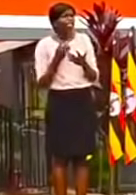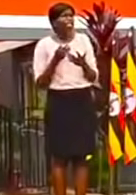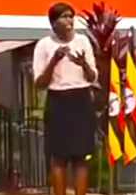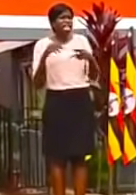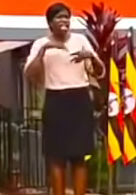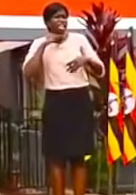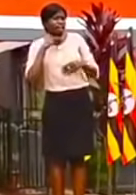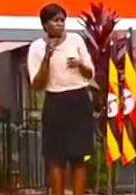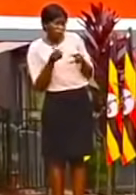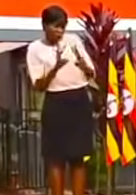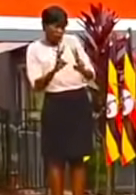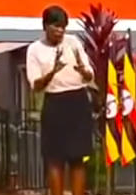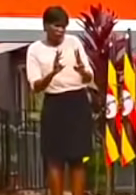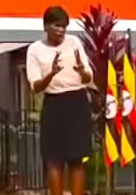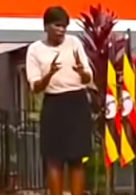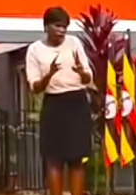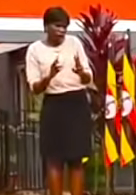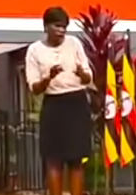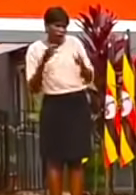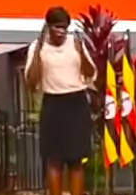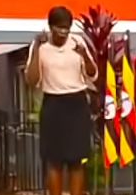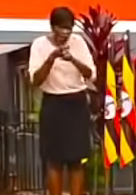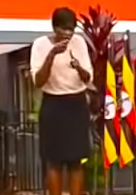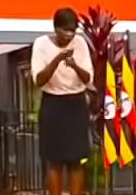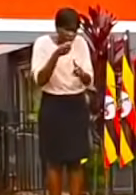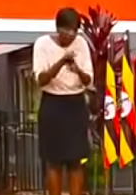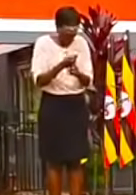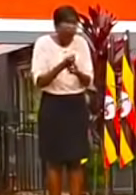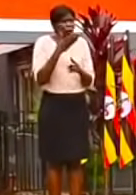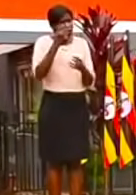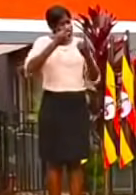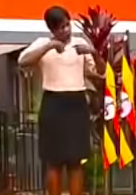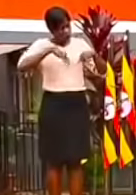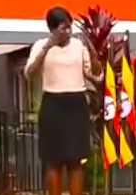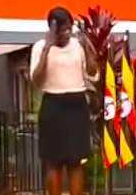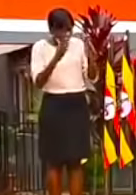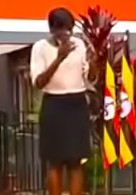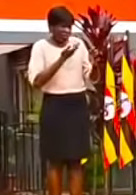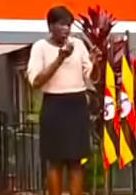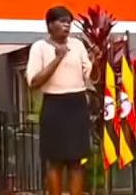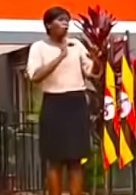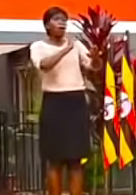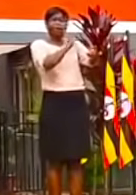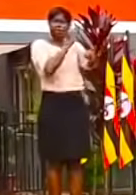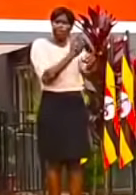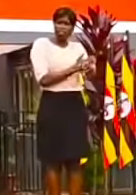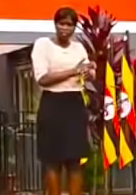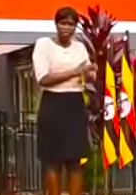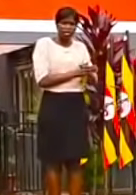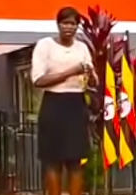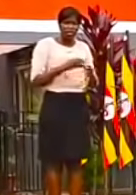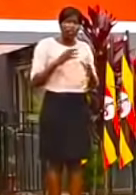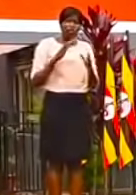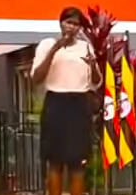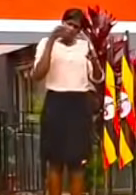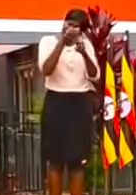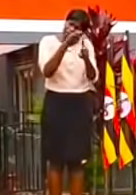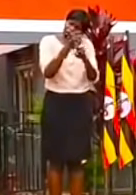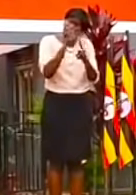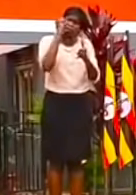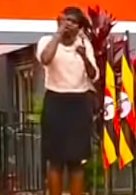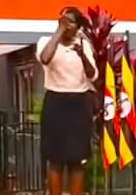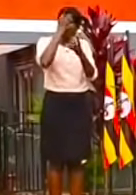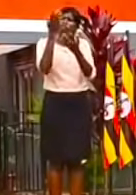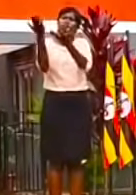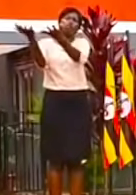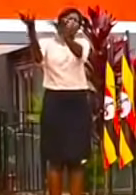we think that our energies would be better channeled if we were agitating and pushing government to bring in